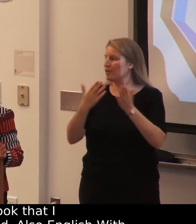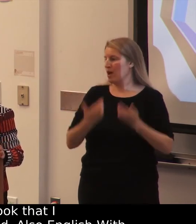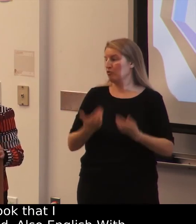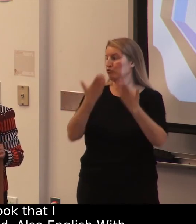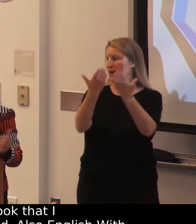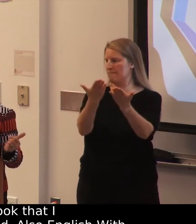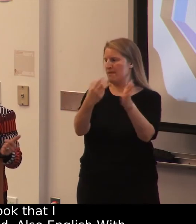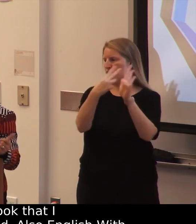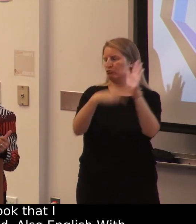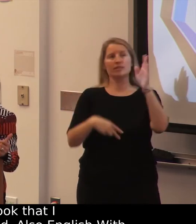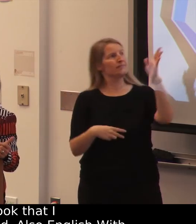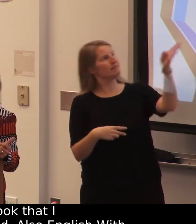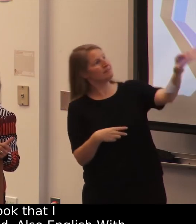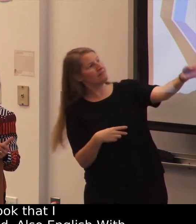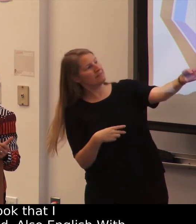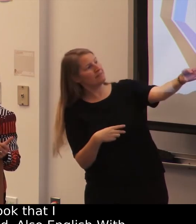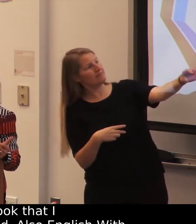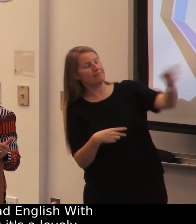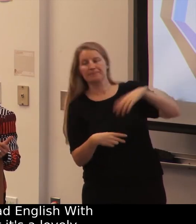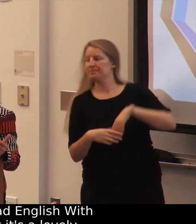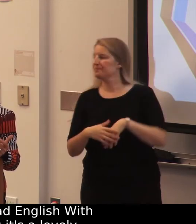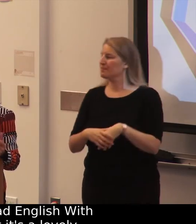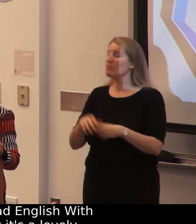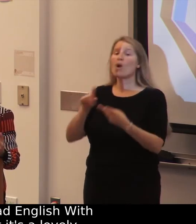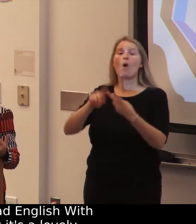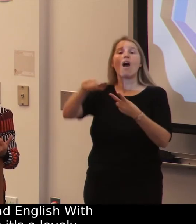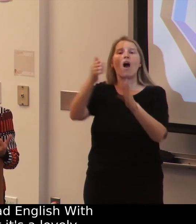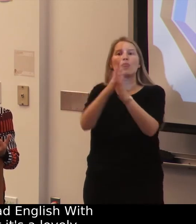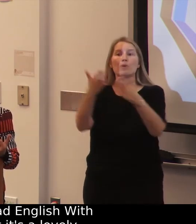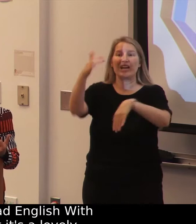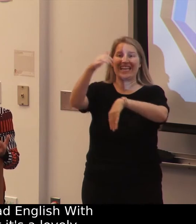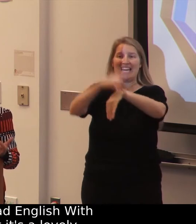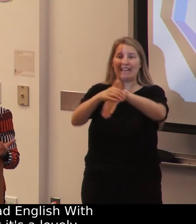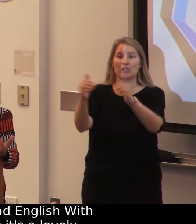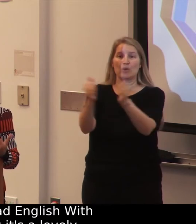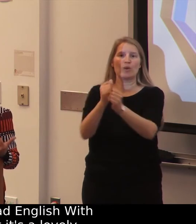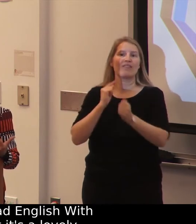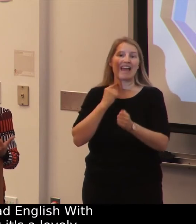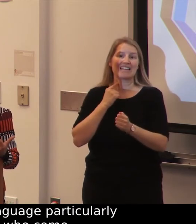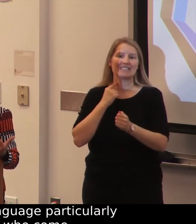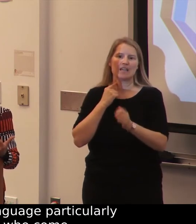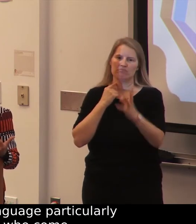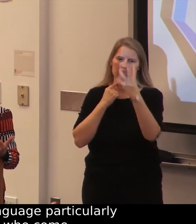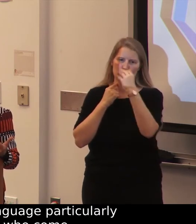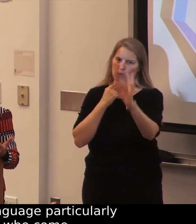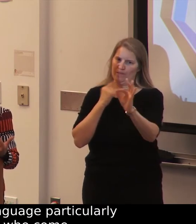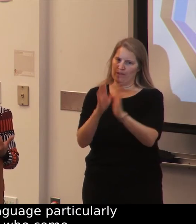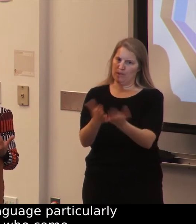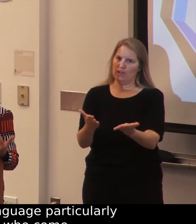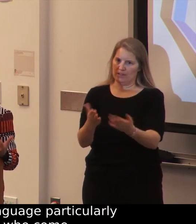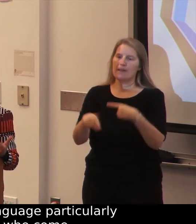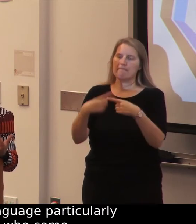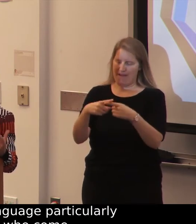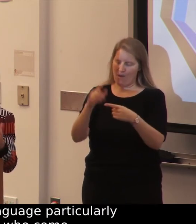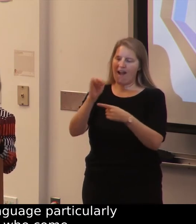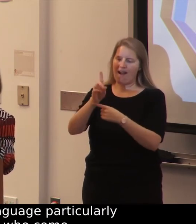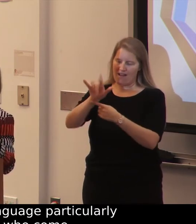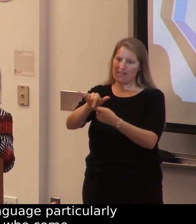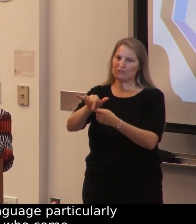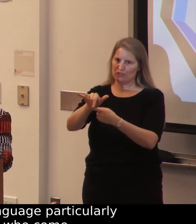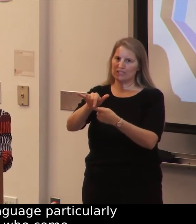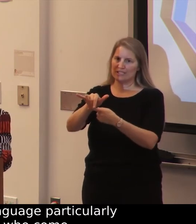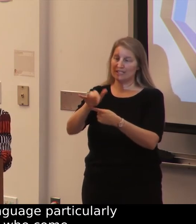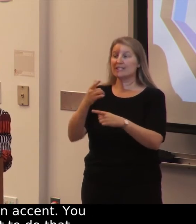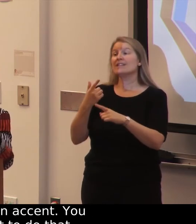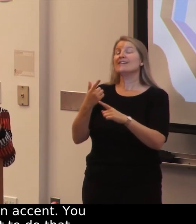recommend. Also, English with an Accent. If you haven't read English with an Accent, it's a lovely, lovely book all about ideologies of language, particularly about those of